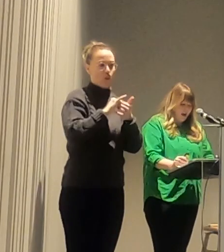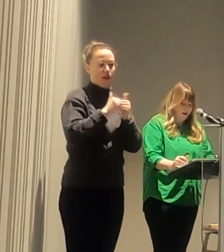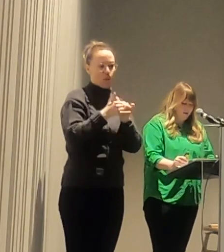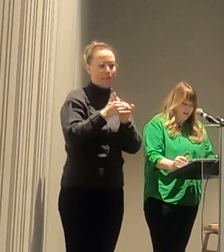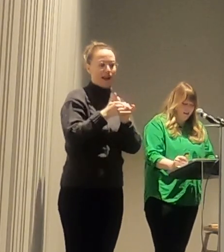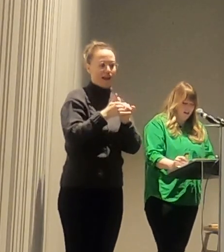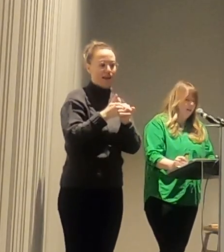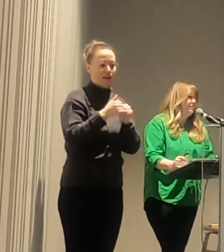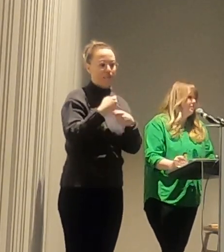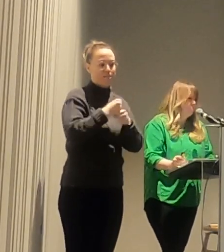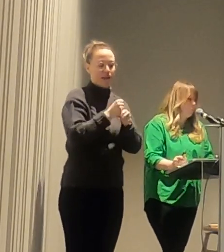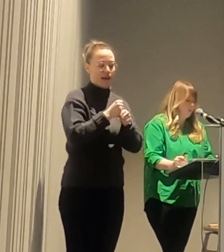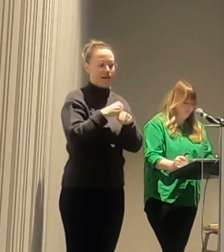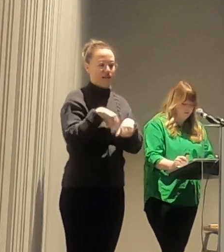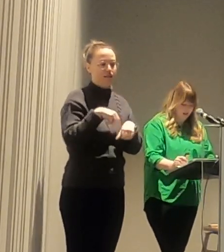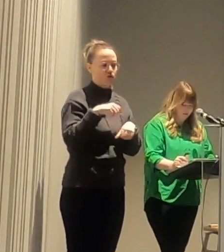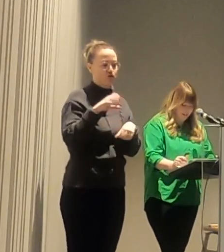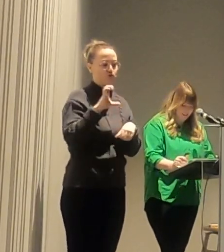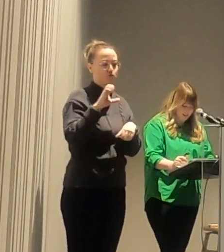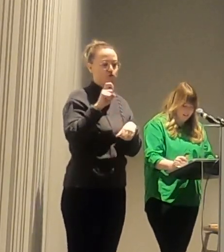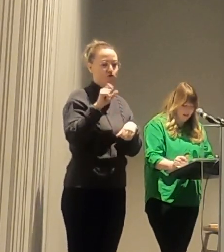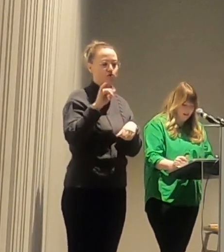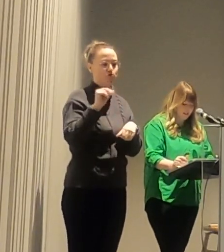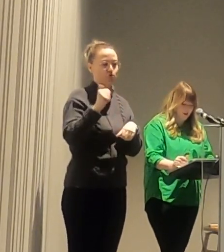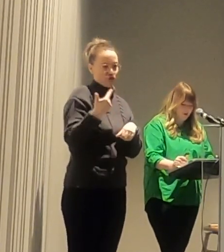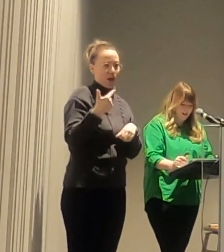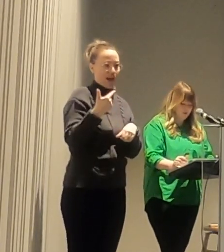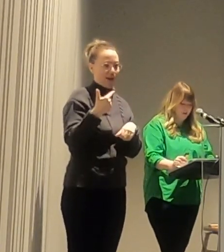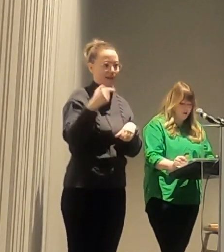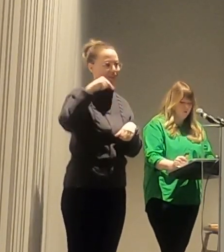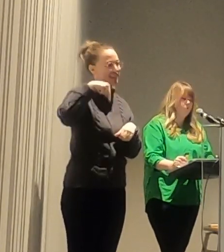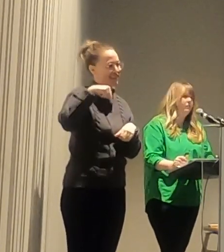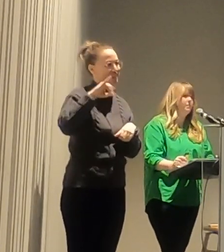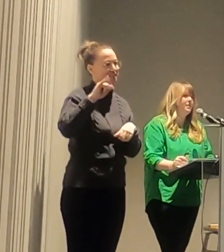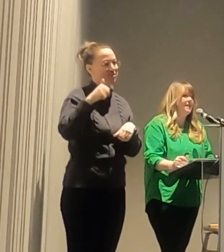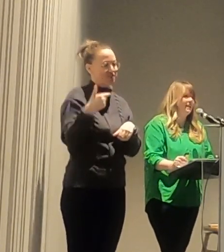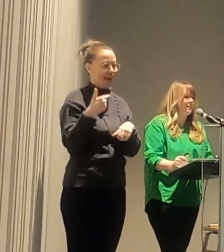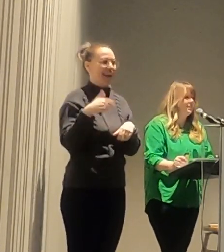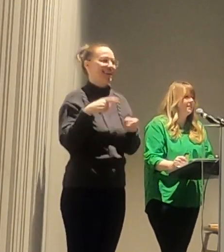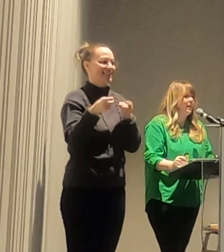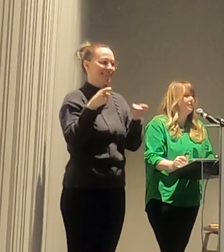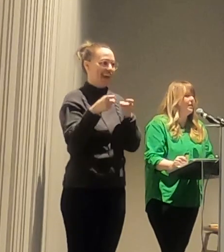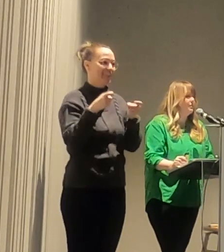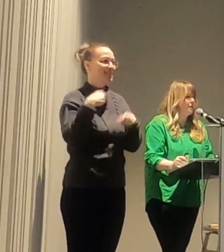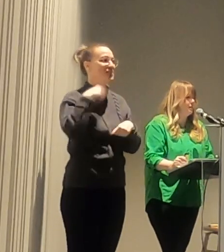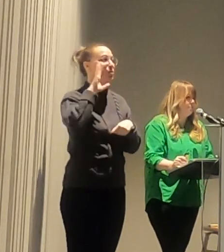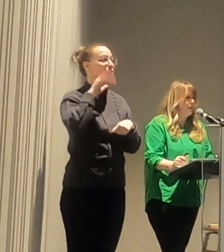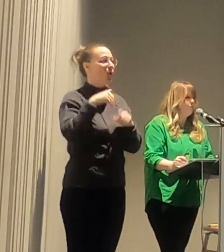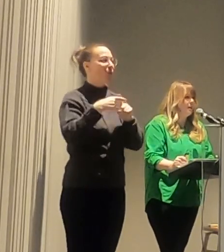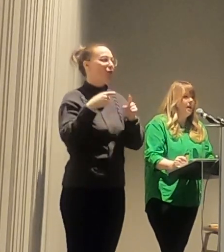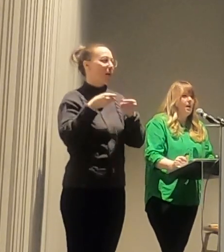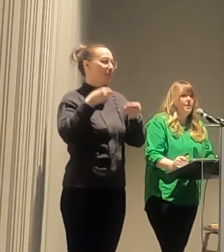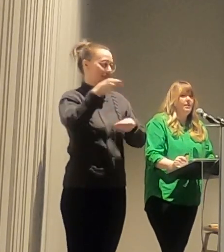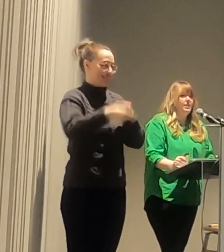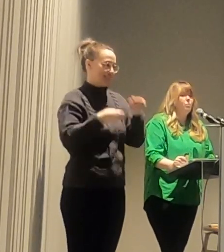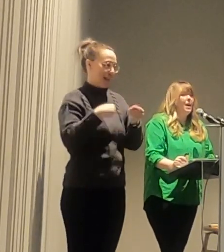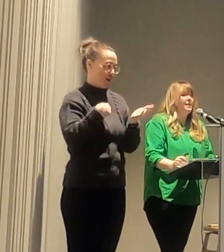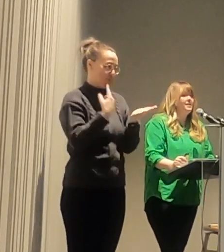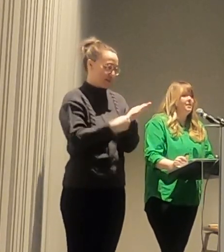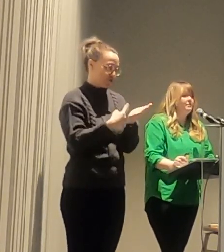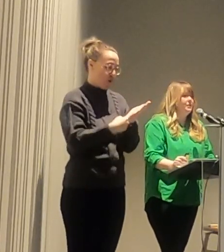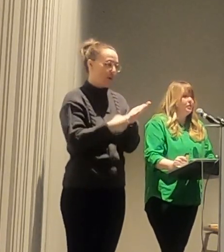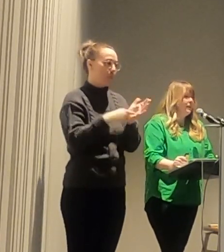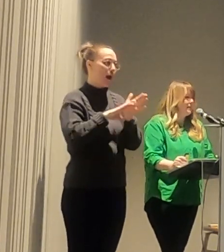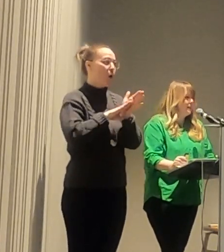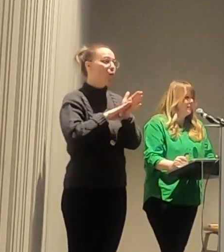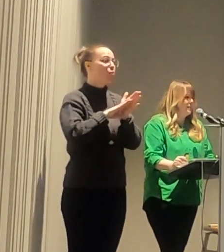Dynasty. And it's important for many reasons. So as we know from the dynastic cycle that we talked about, the